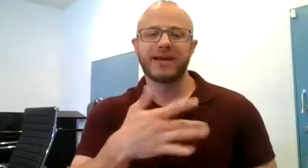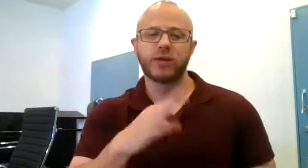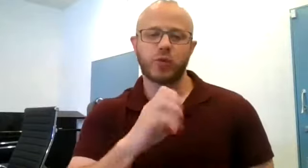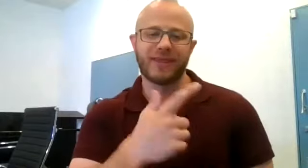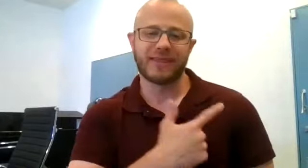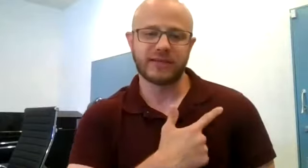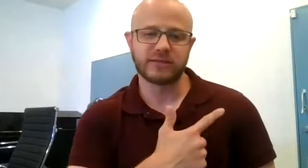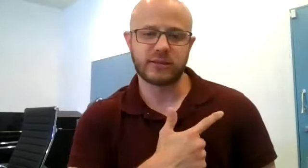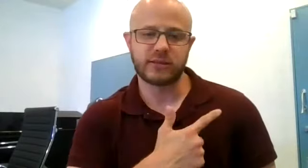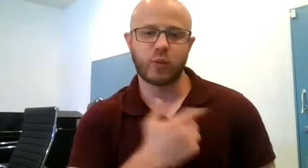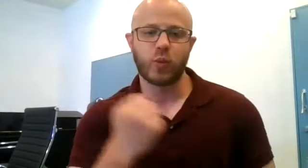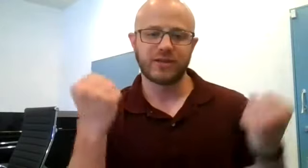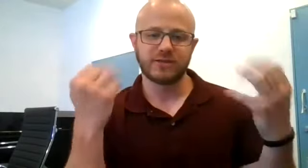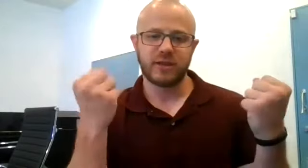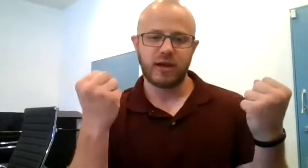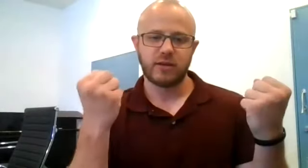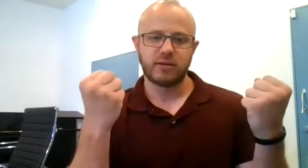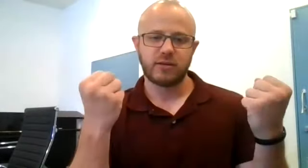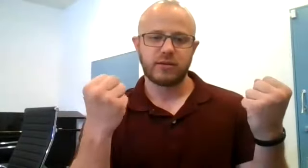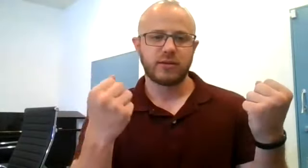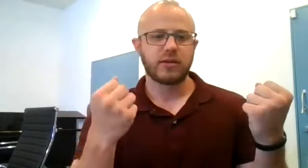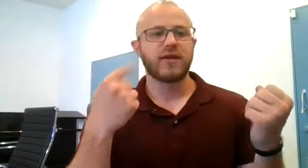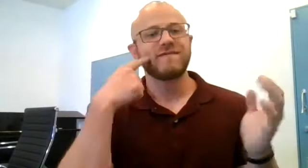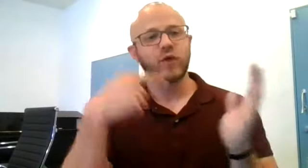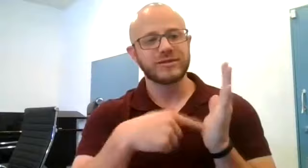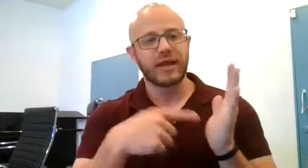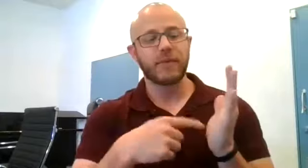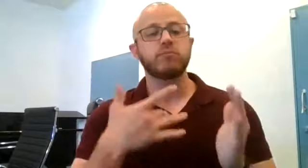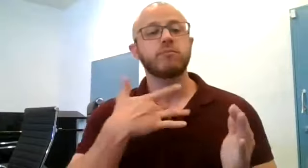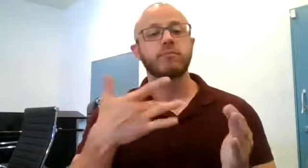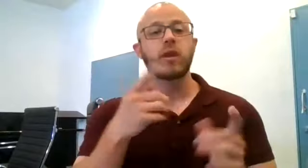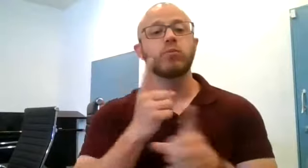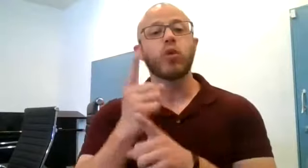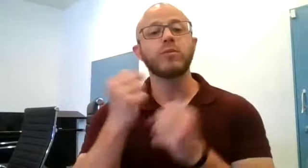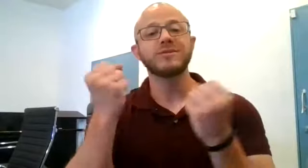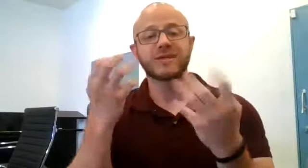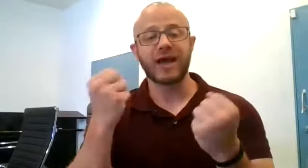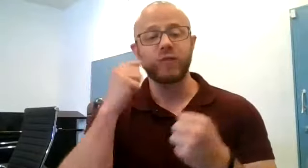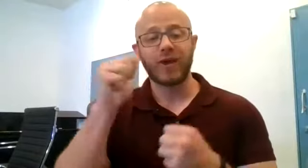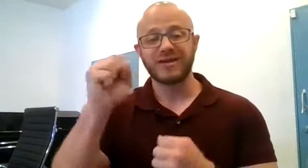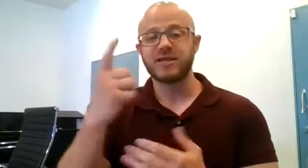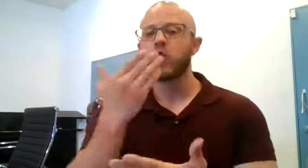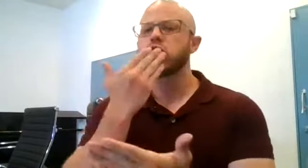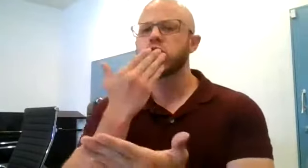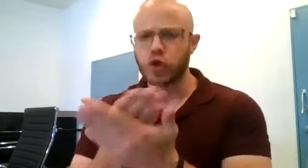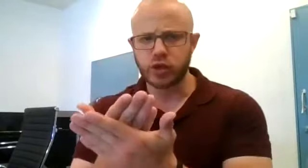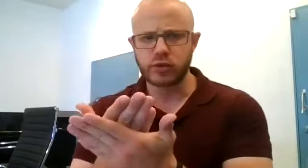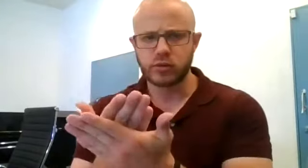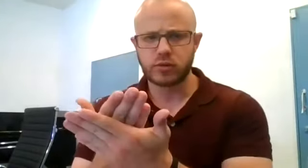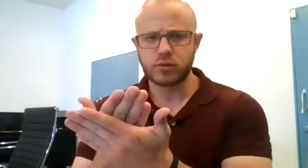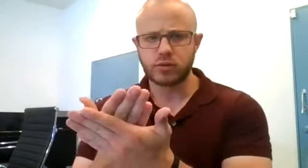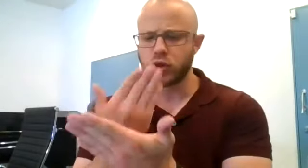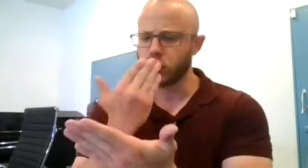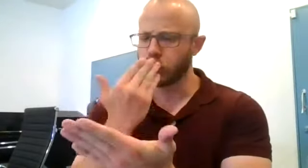Sometimes people tend to sign in a lazy manner. For example, the appropriate sign for ASL, this